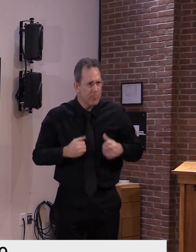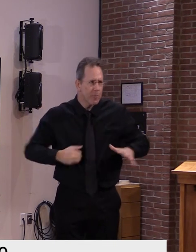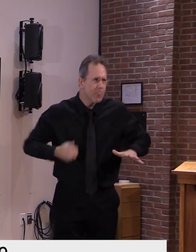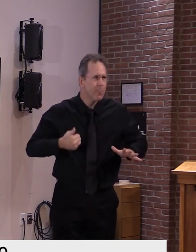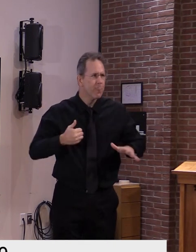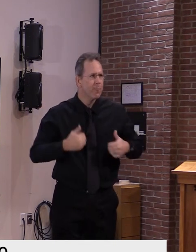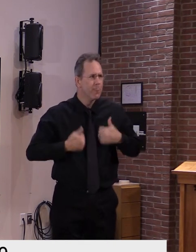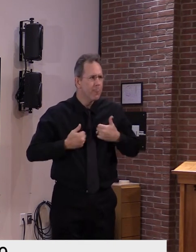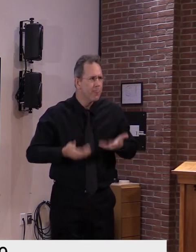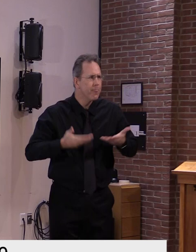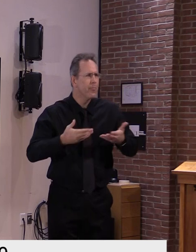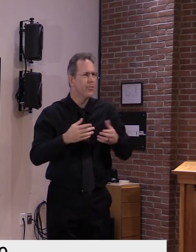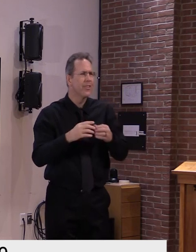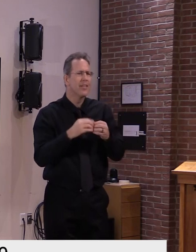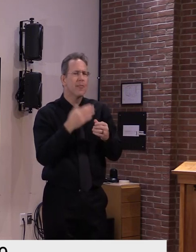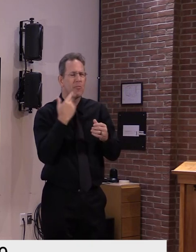is